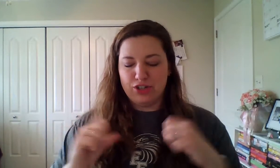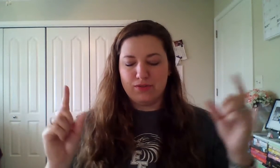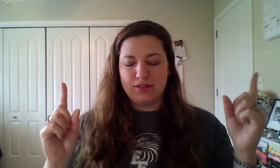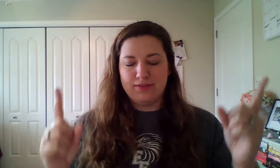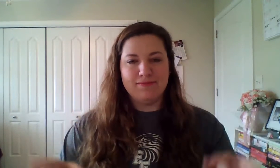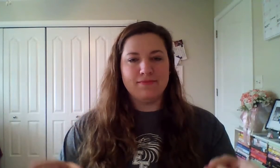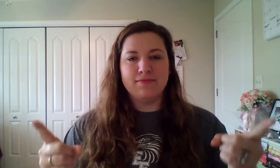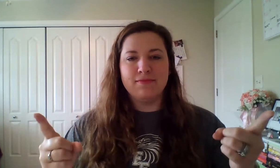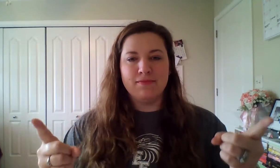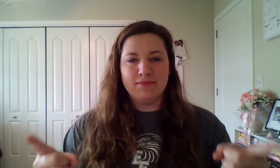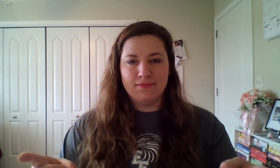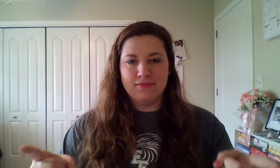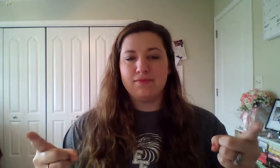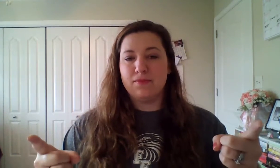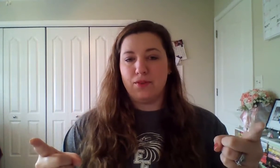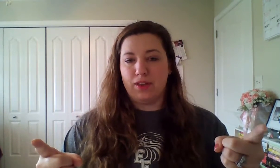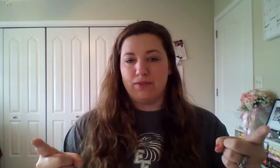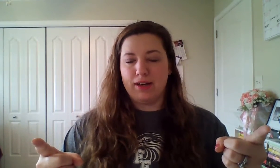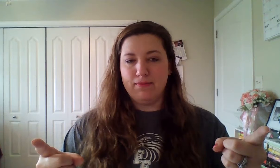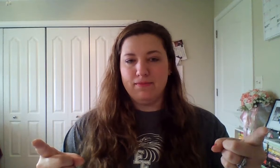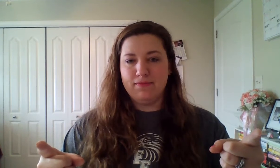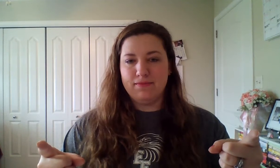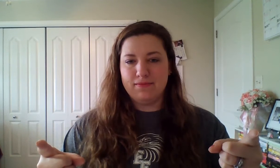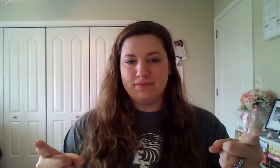joke. Do they rhyme?